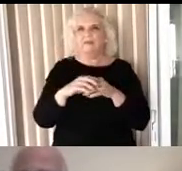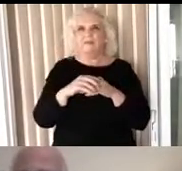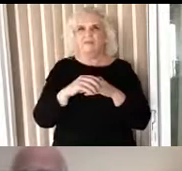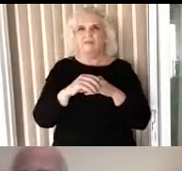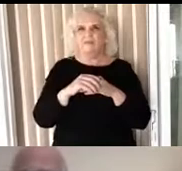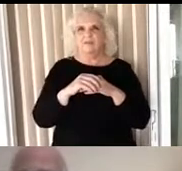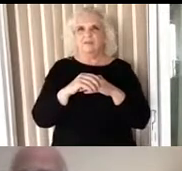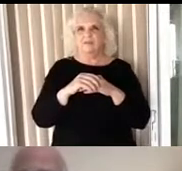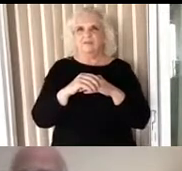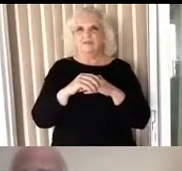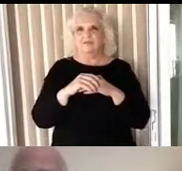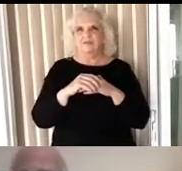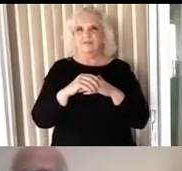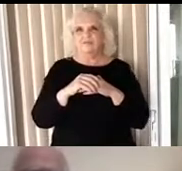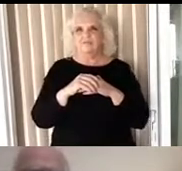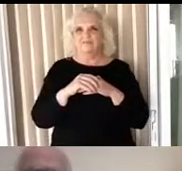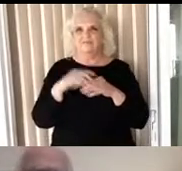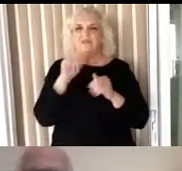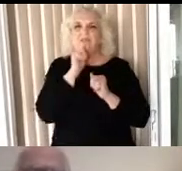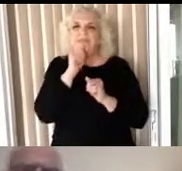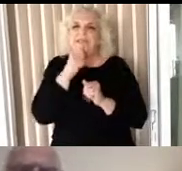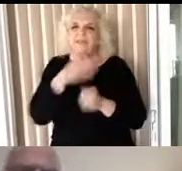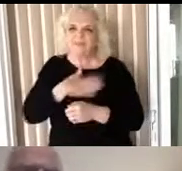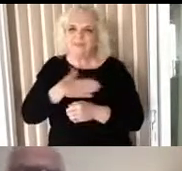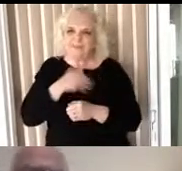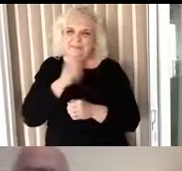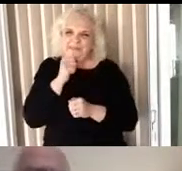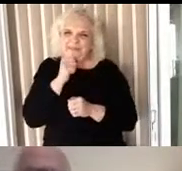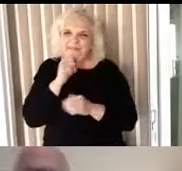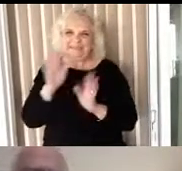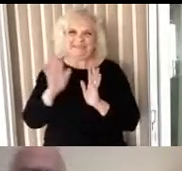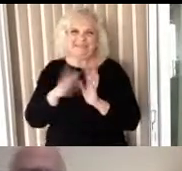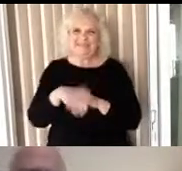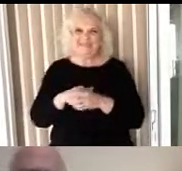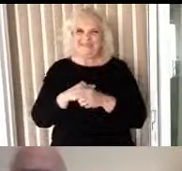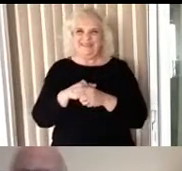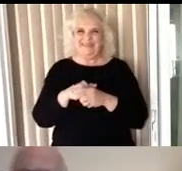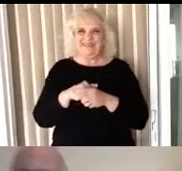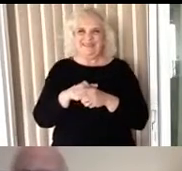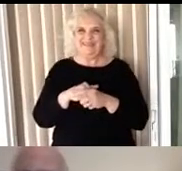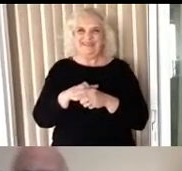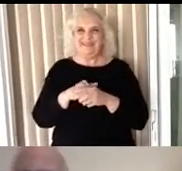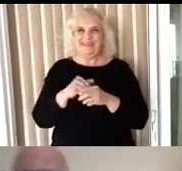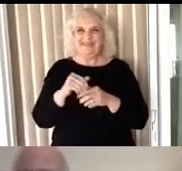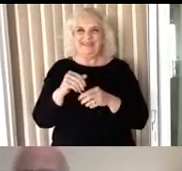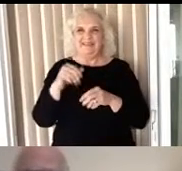We haven't, patience, comment. patience. Okay, Um, I'm sorry. It's fine. just all your explanation, we can't